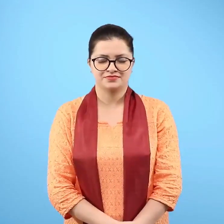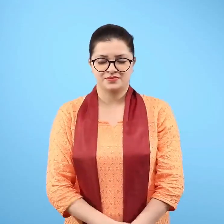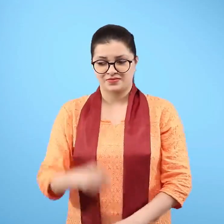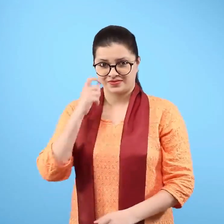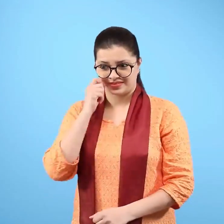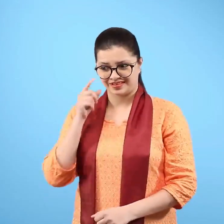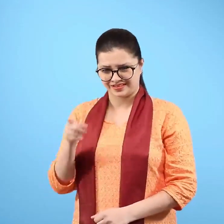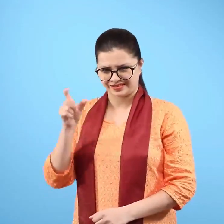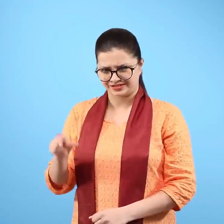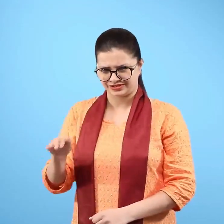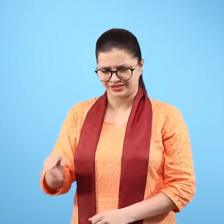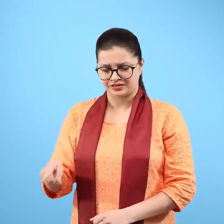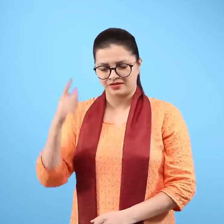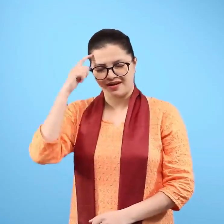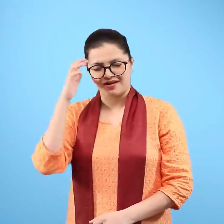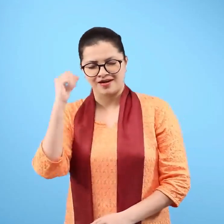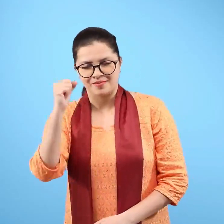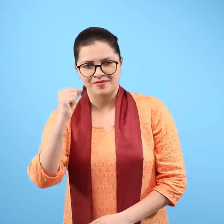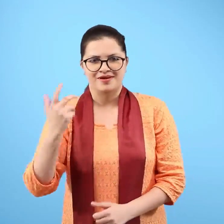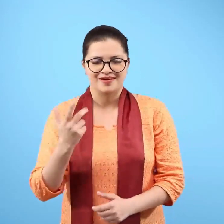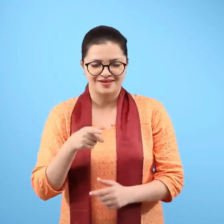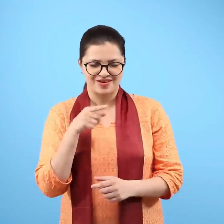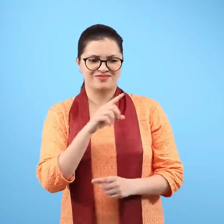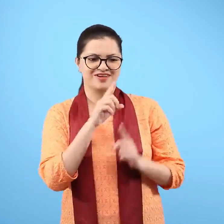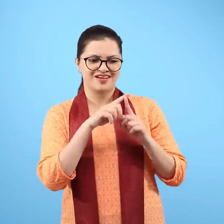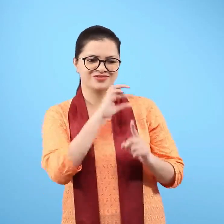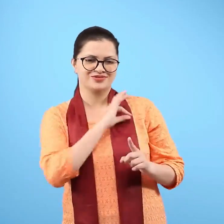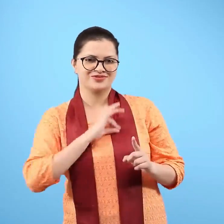And he is remembering the Tripura dances.